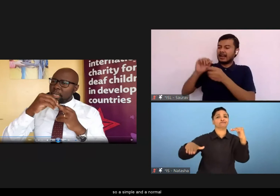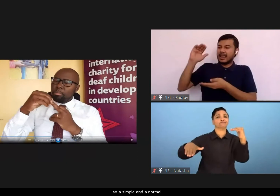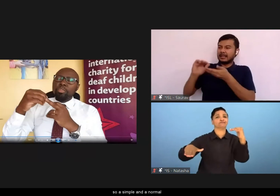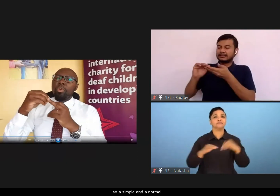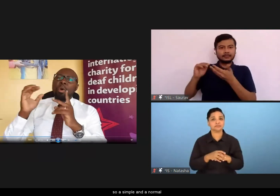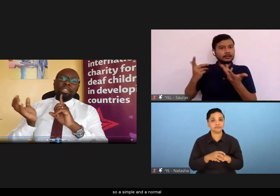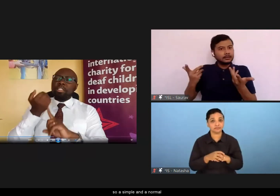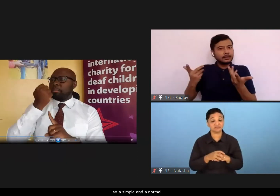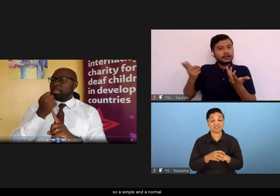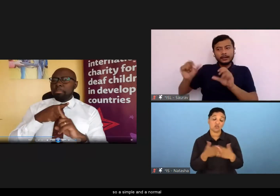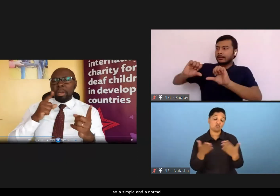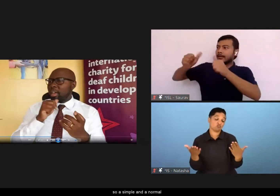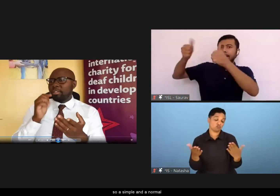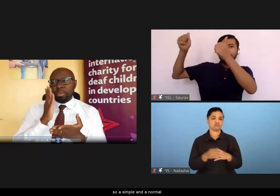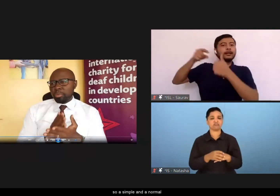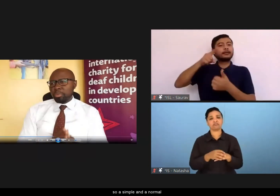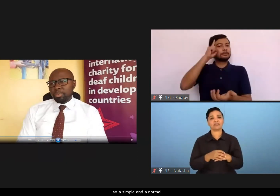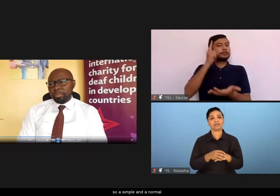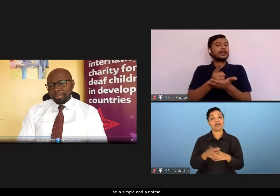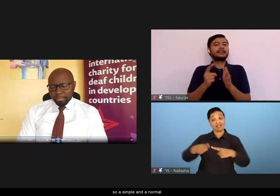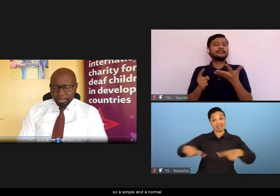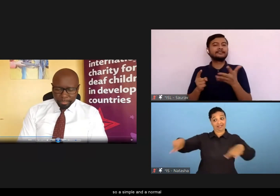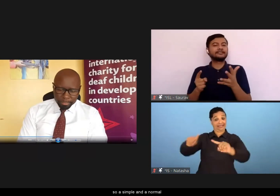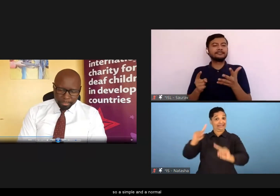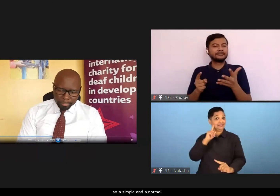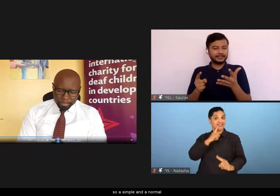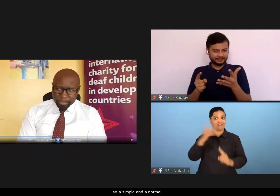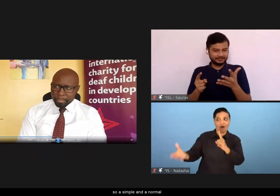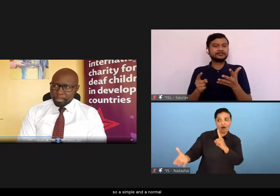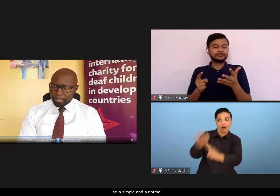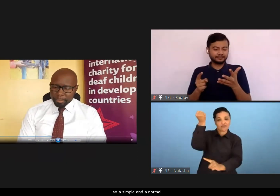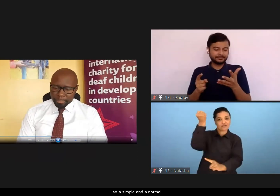a simple and a normal achievement becomes an